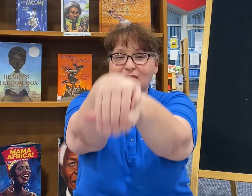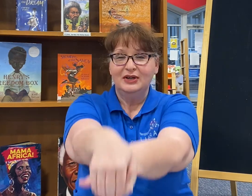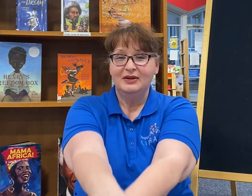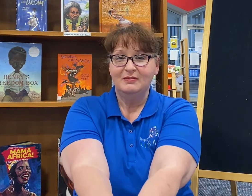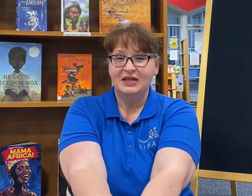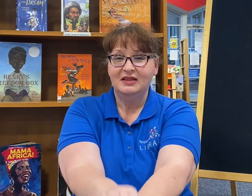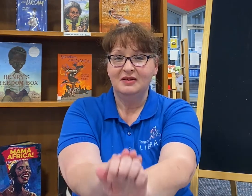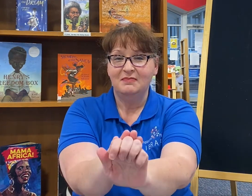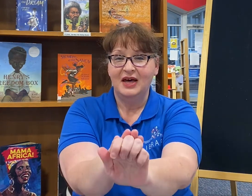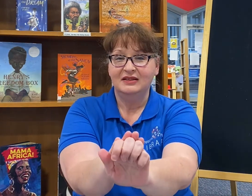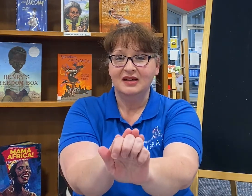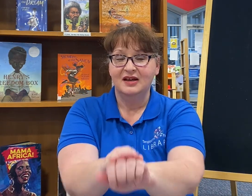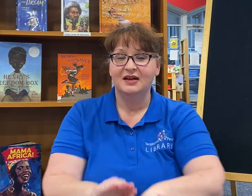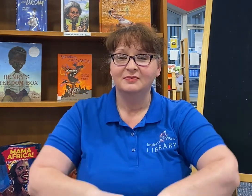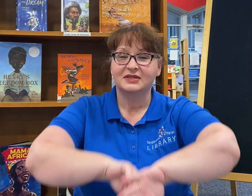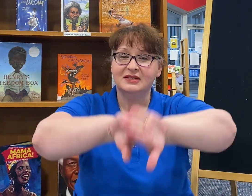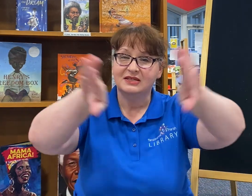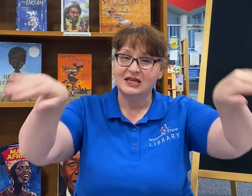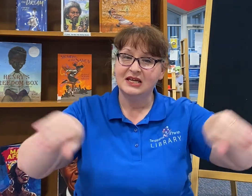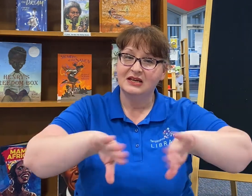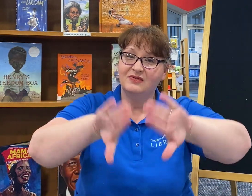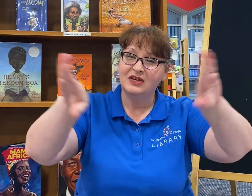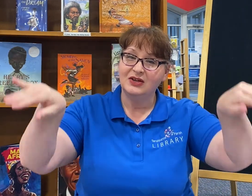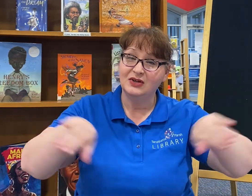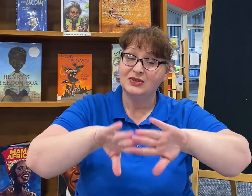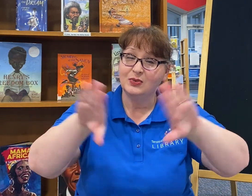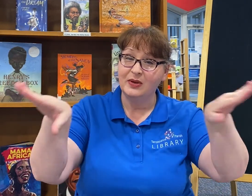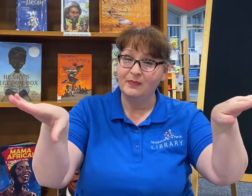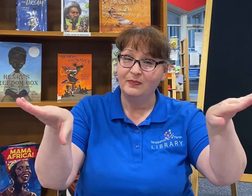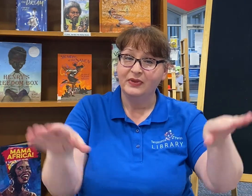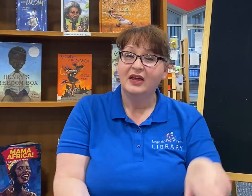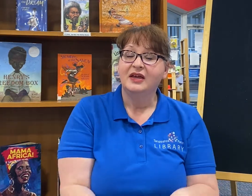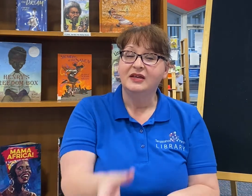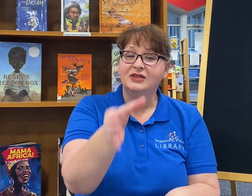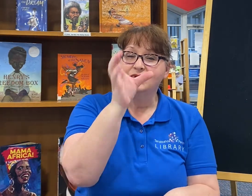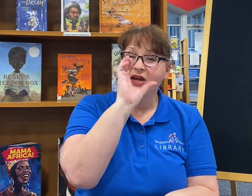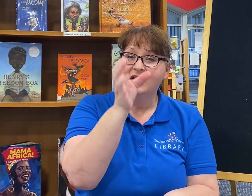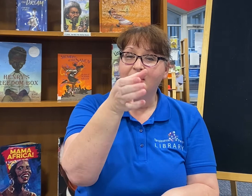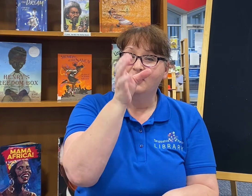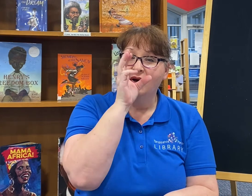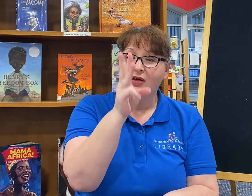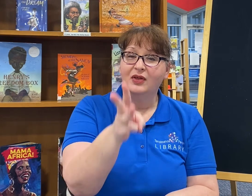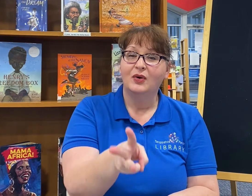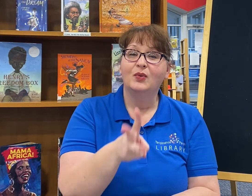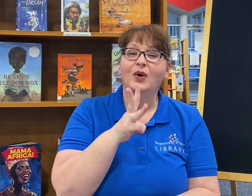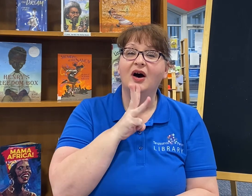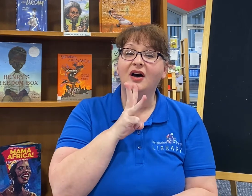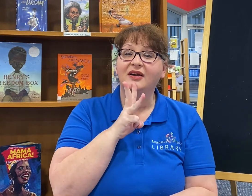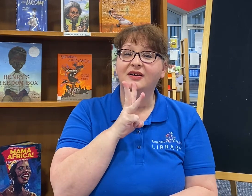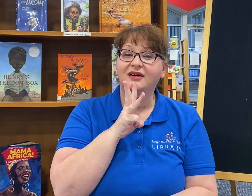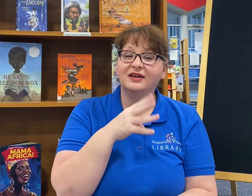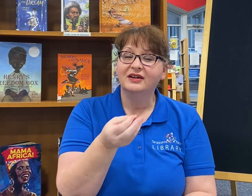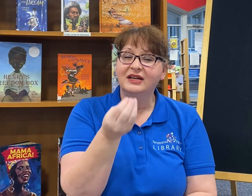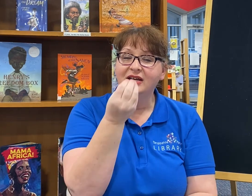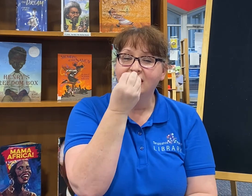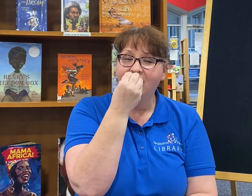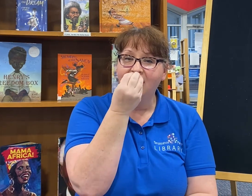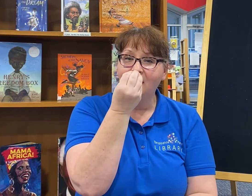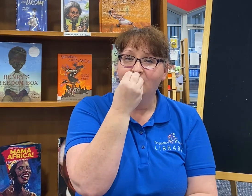him in the bathtub to see if he could swim. He drank up all the water. He ate up all